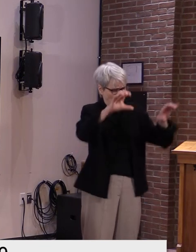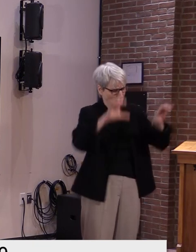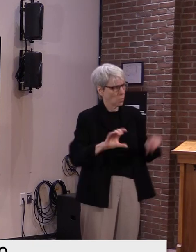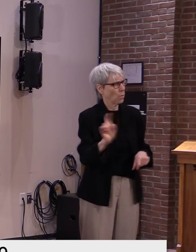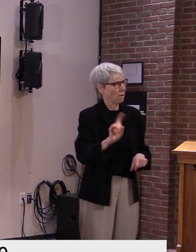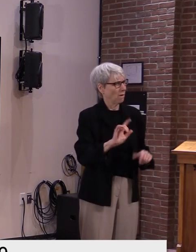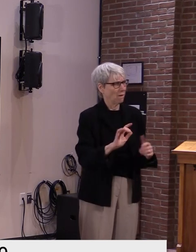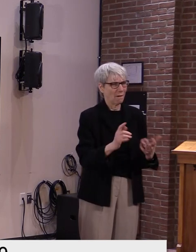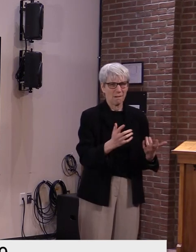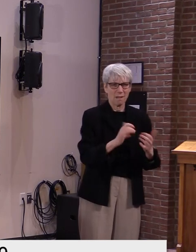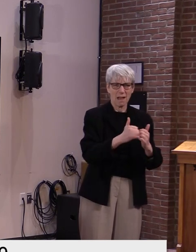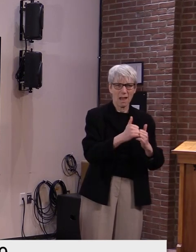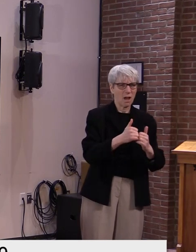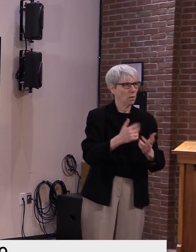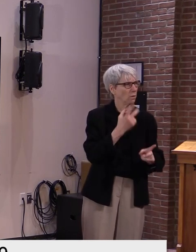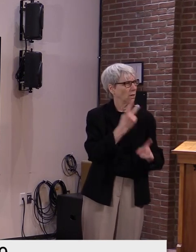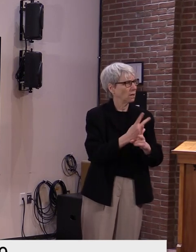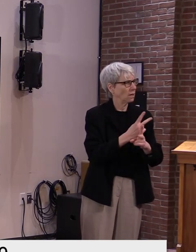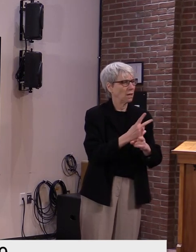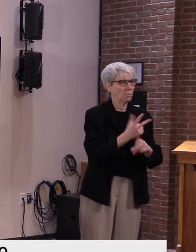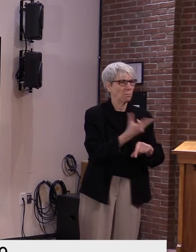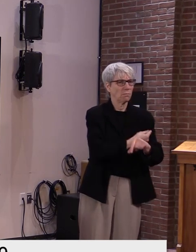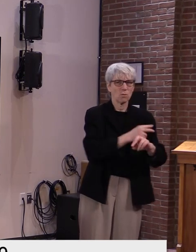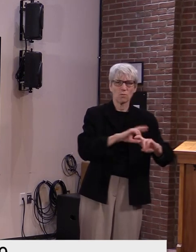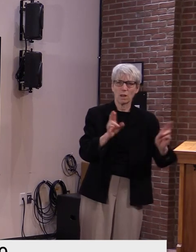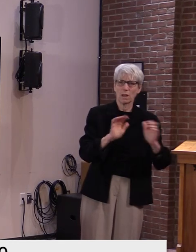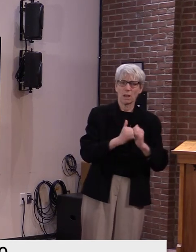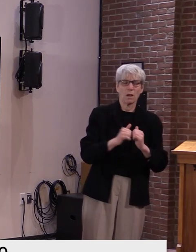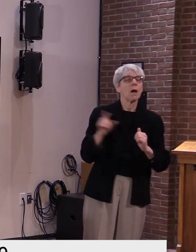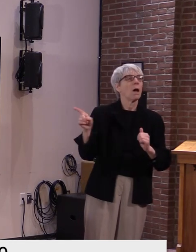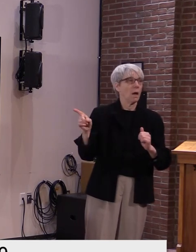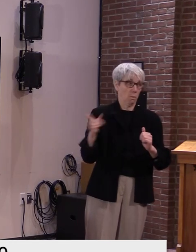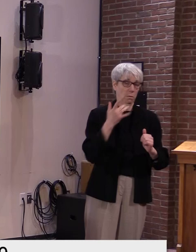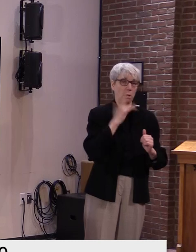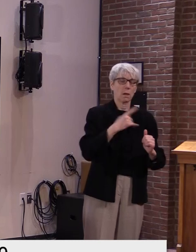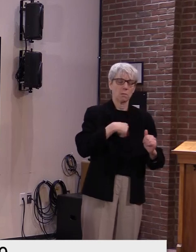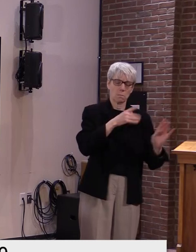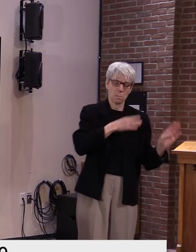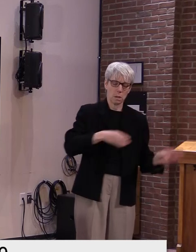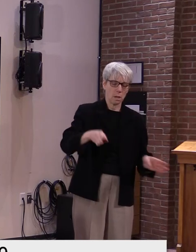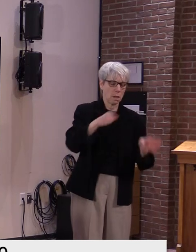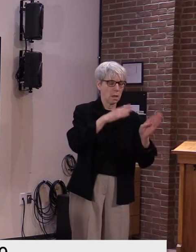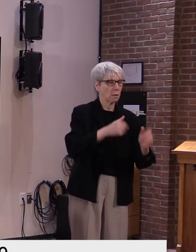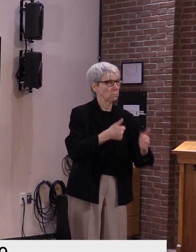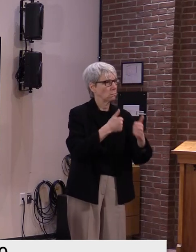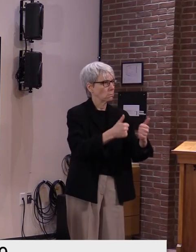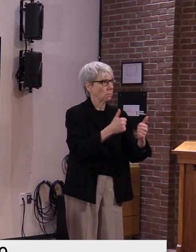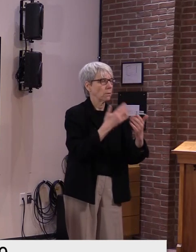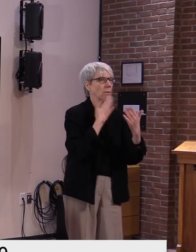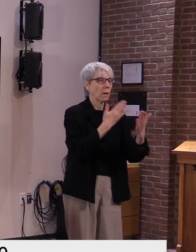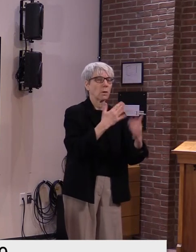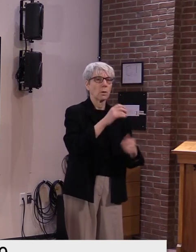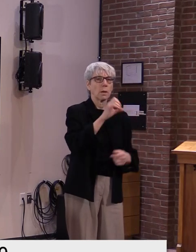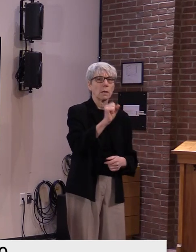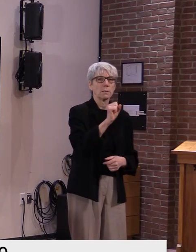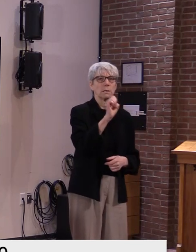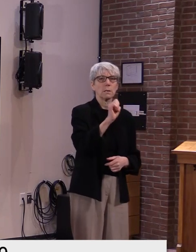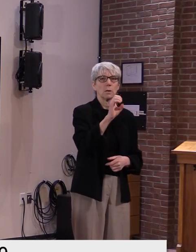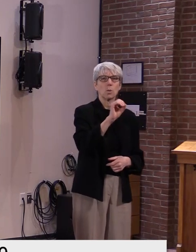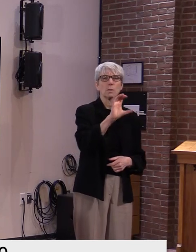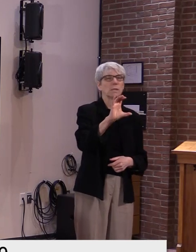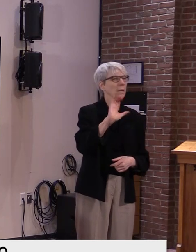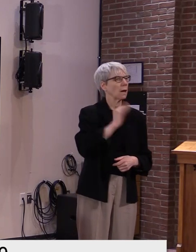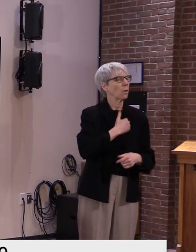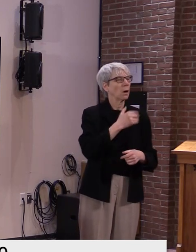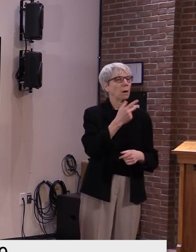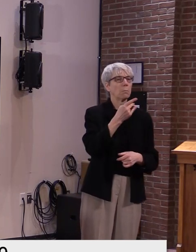respect, and it's due to proper planning on the behalf of the SEOC, the public safety, and